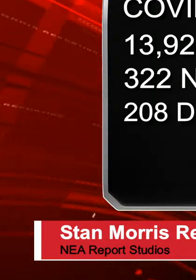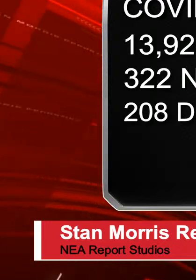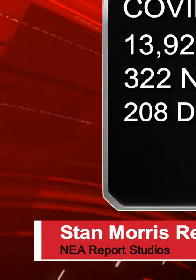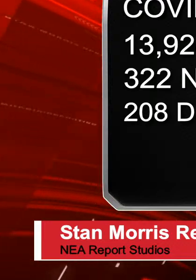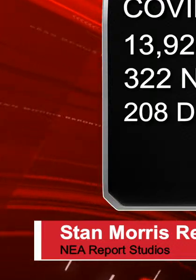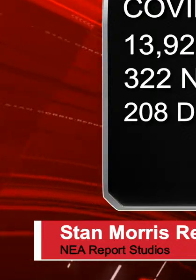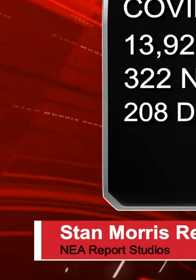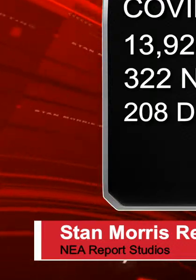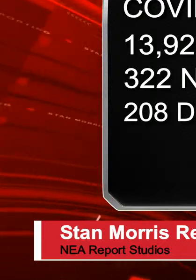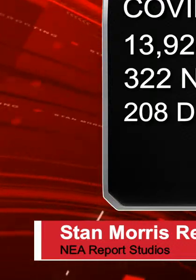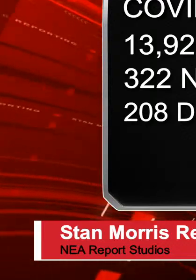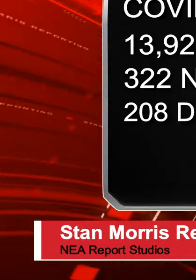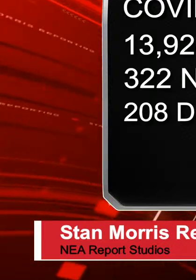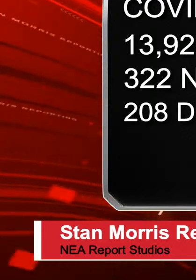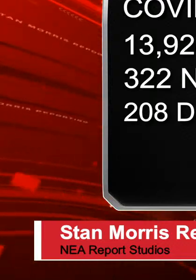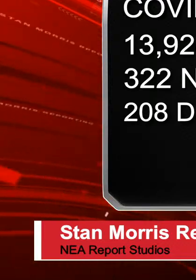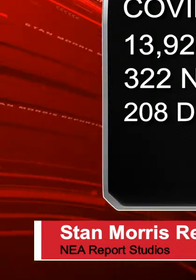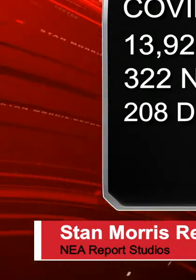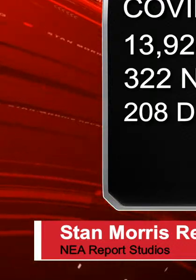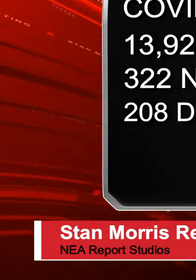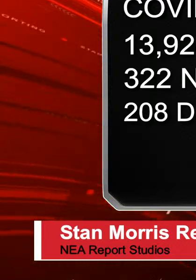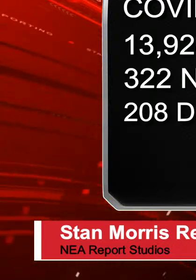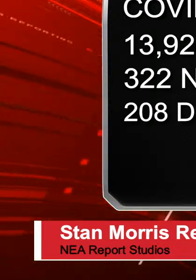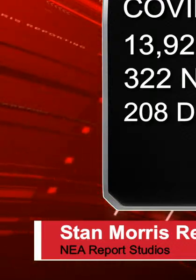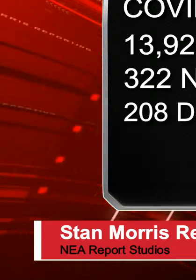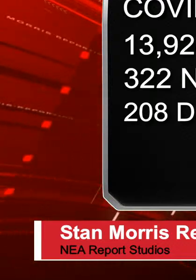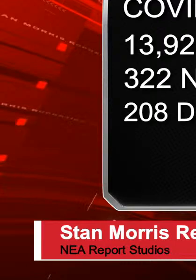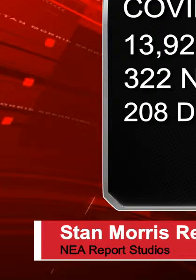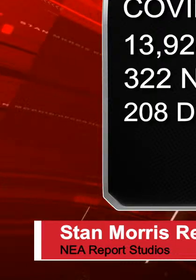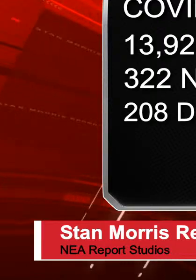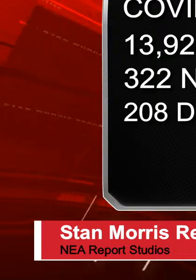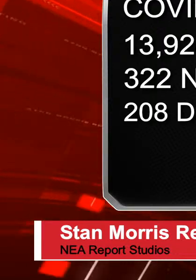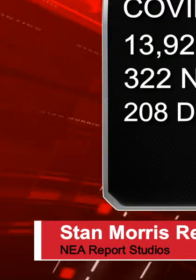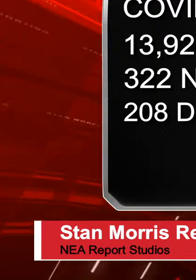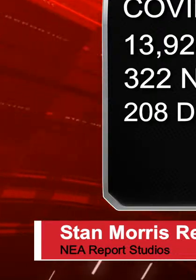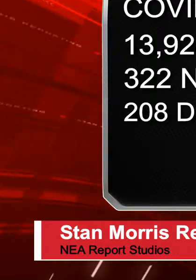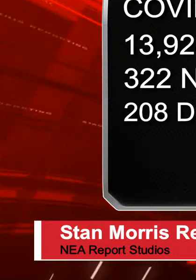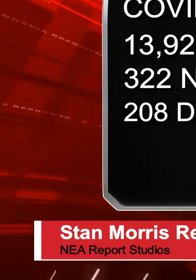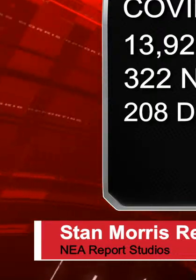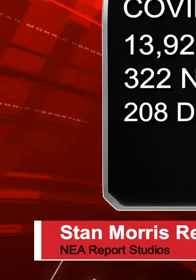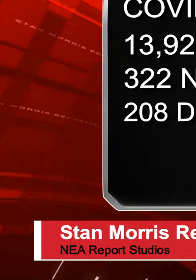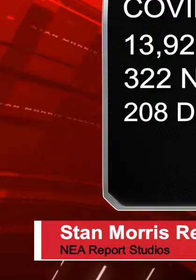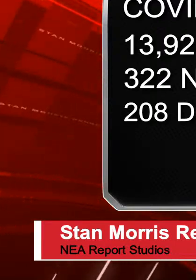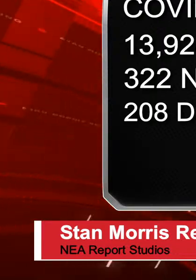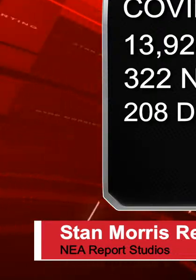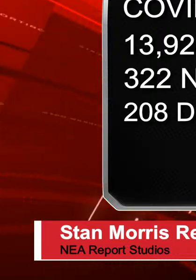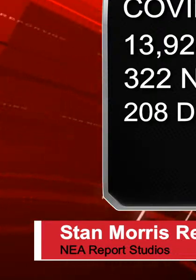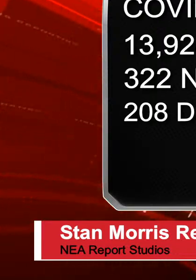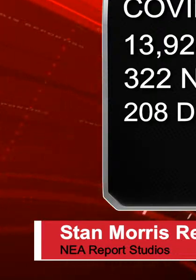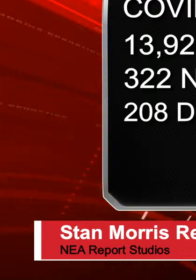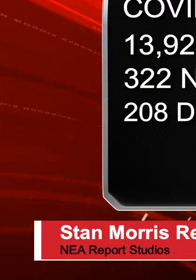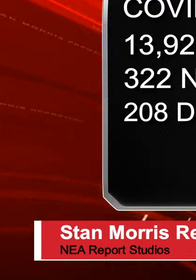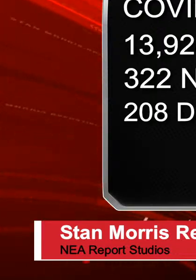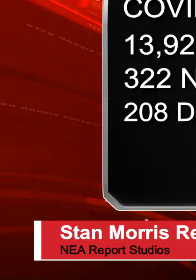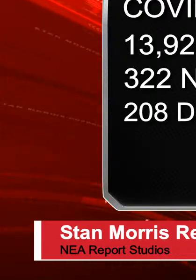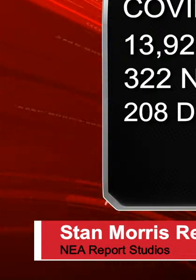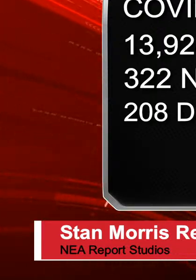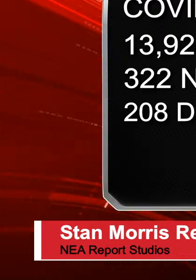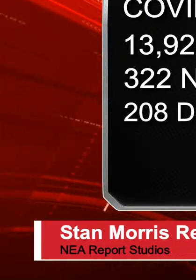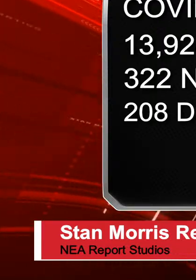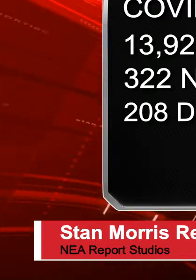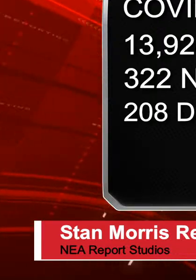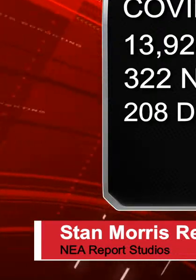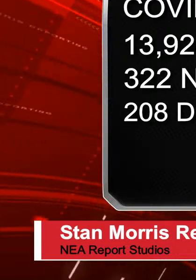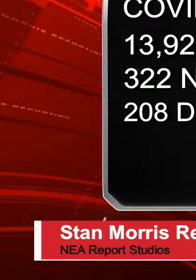joined us or you joined late, maybe missed them. 322 new cases today. A pretty significant jump in the number of deaths recorded in Arkansas